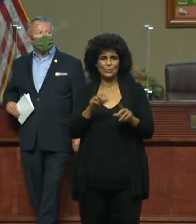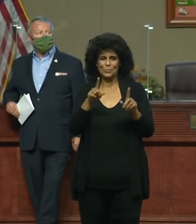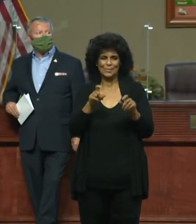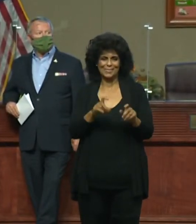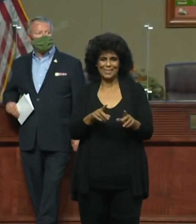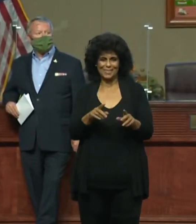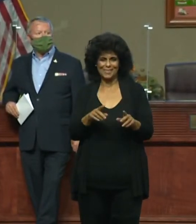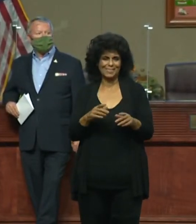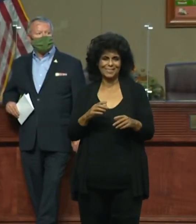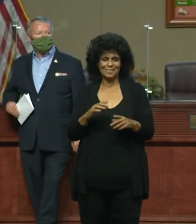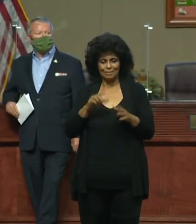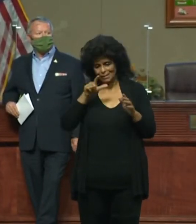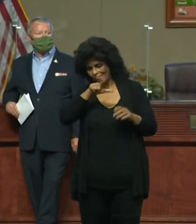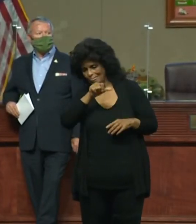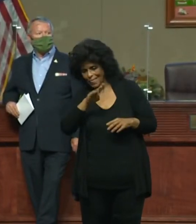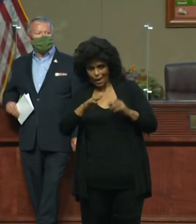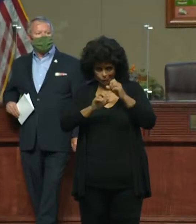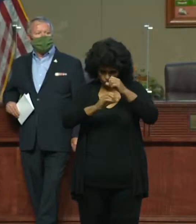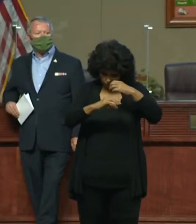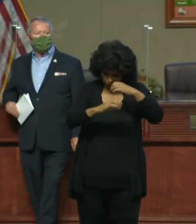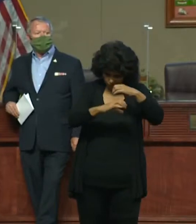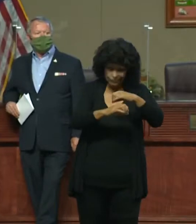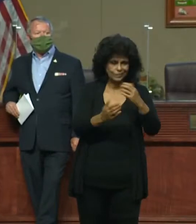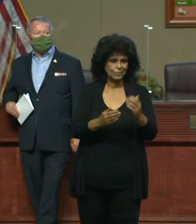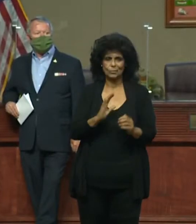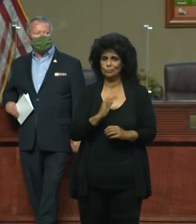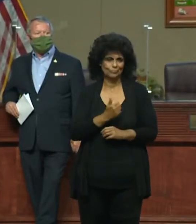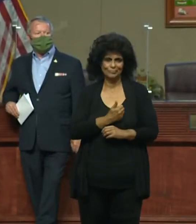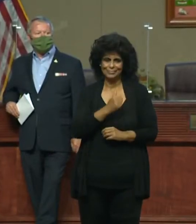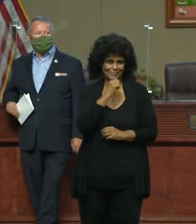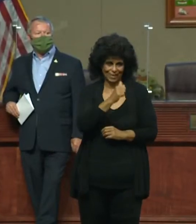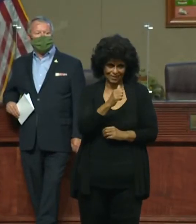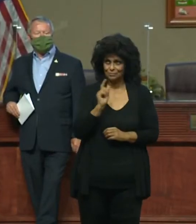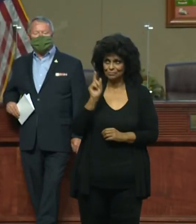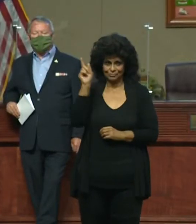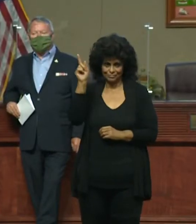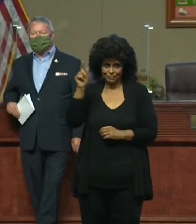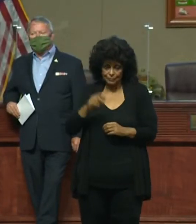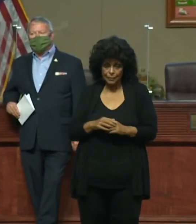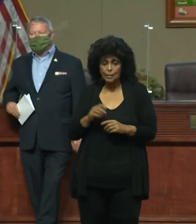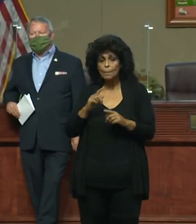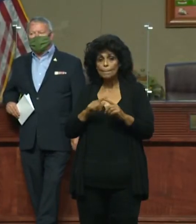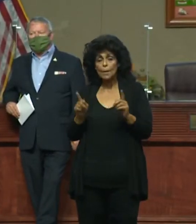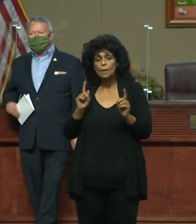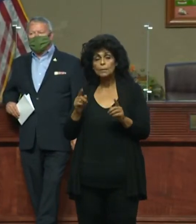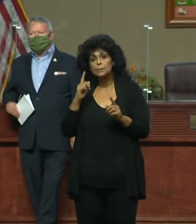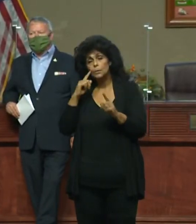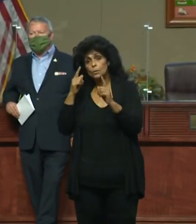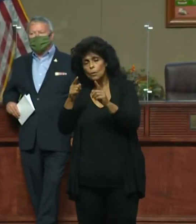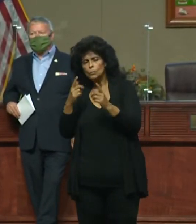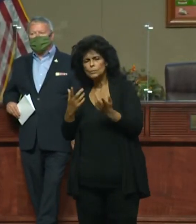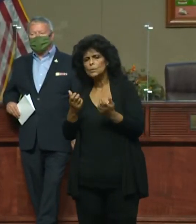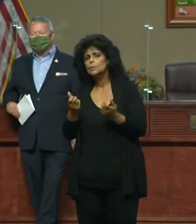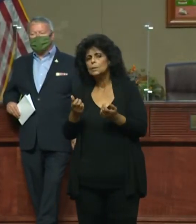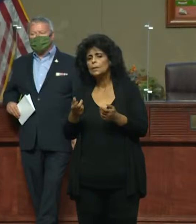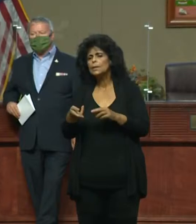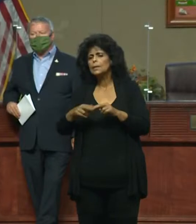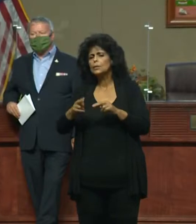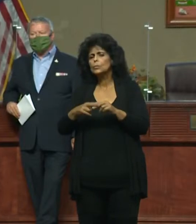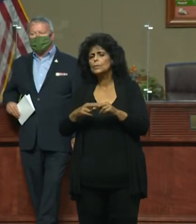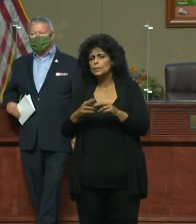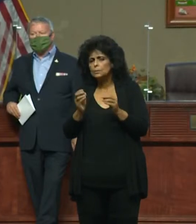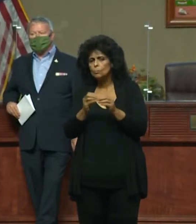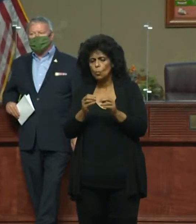ourselves. The intent for the program itself was to increase the percentage of specimens that were tested so that we could continue